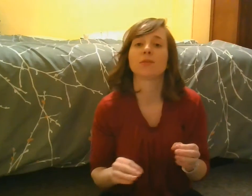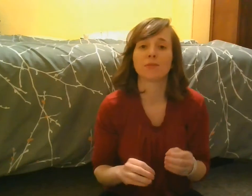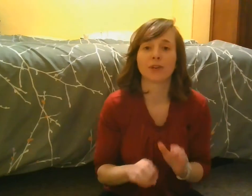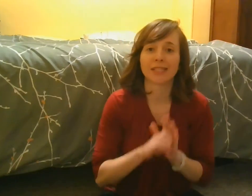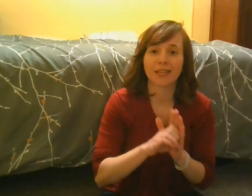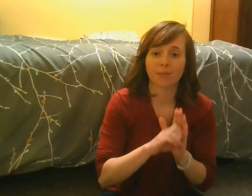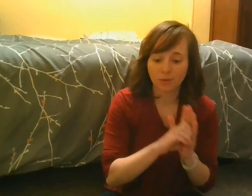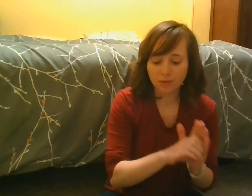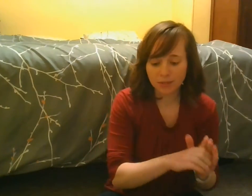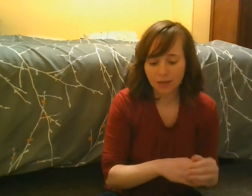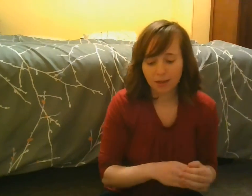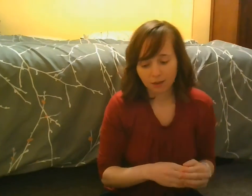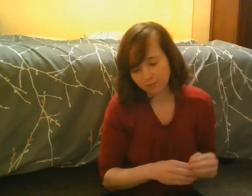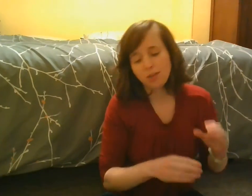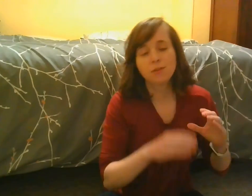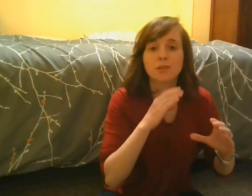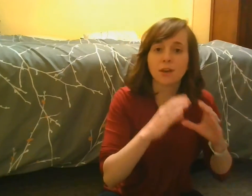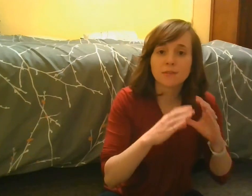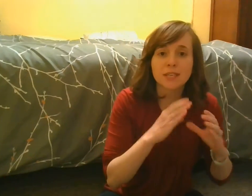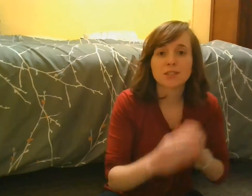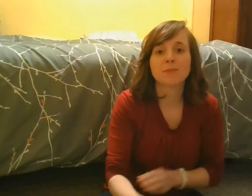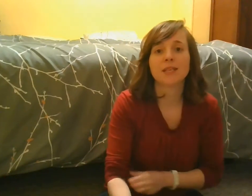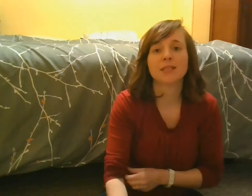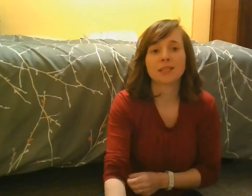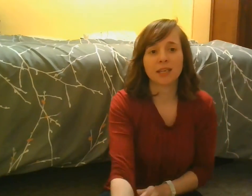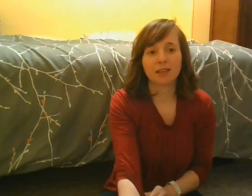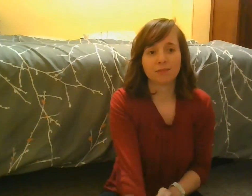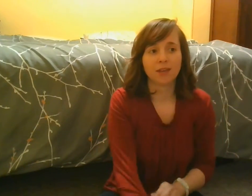for examples. So here are the conversation pieces. Like if